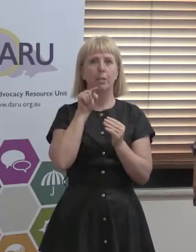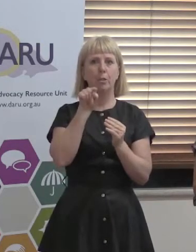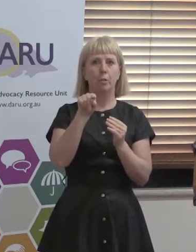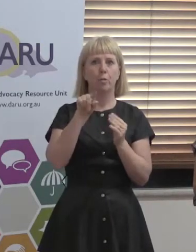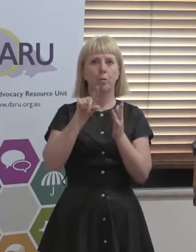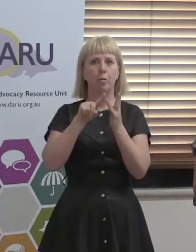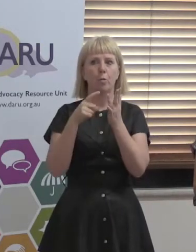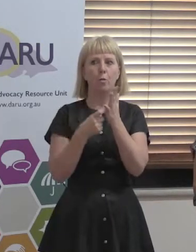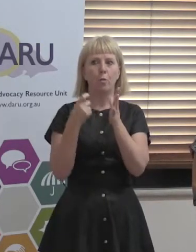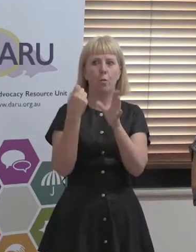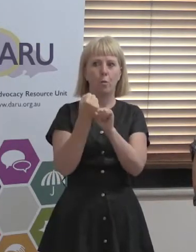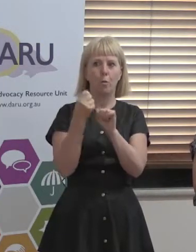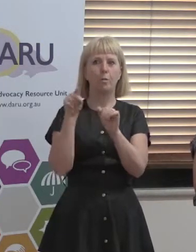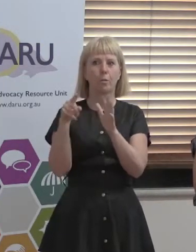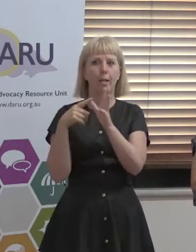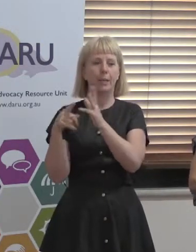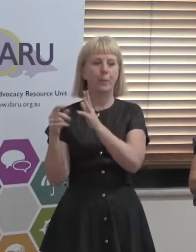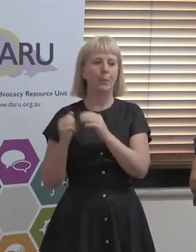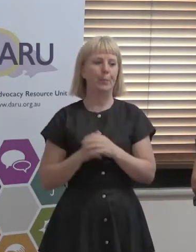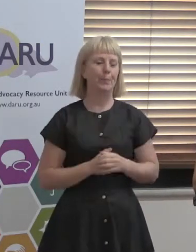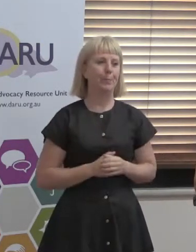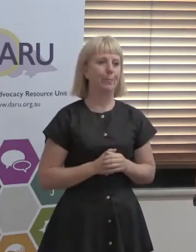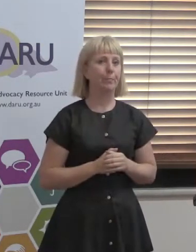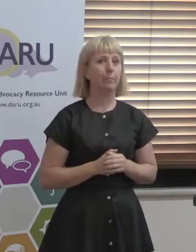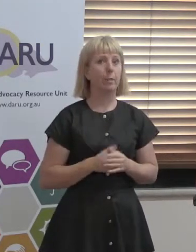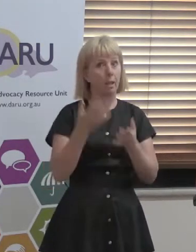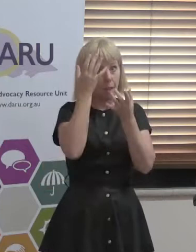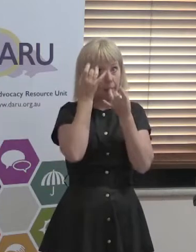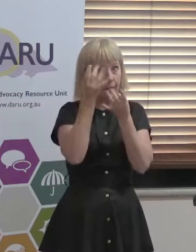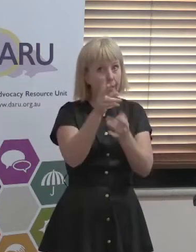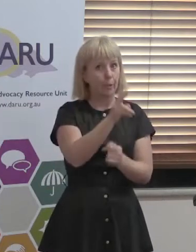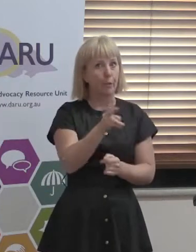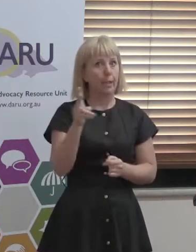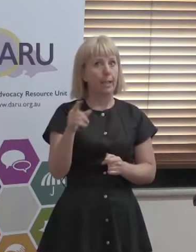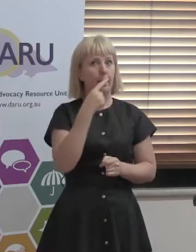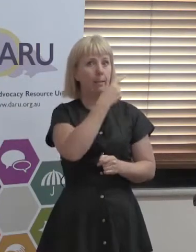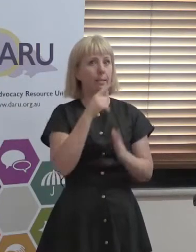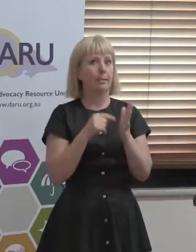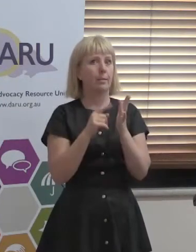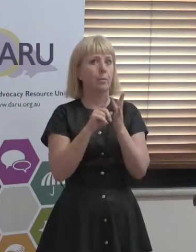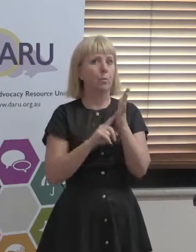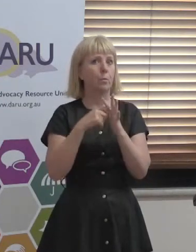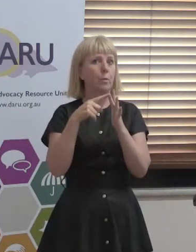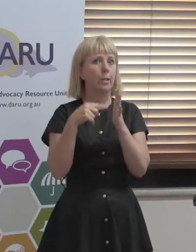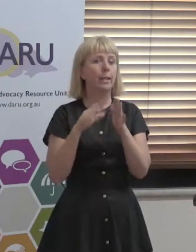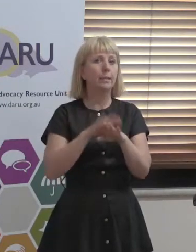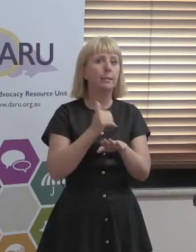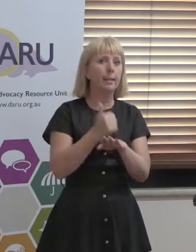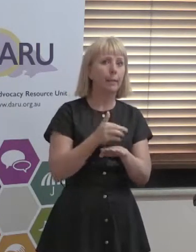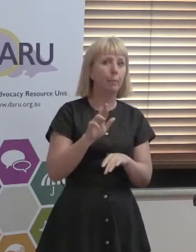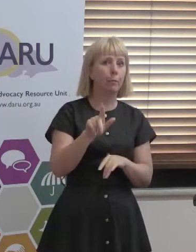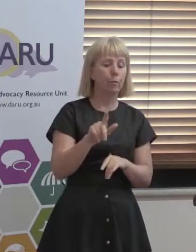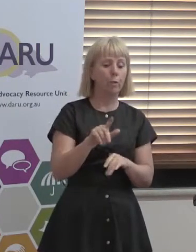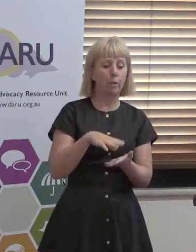studentswithnospeech.org.au, and just to reiterate that it has been set up with a focus on students with little